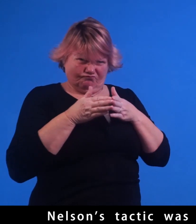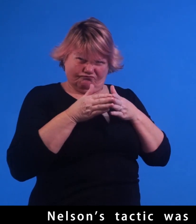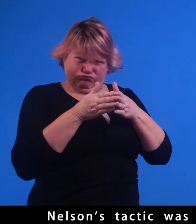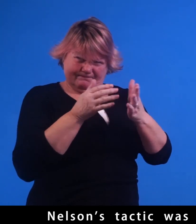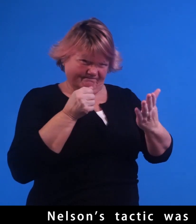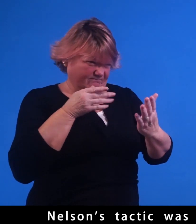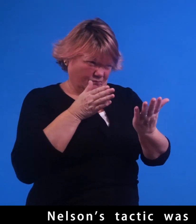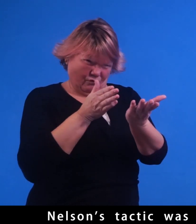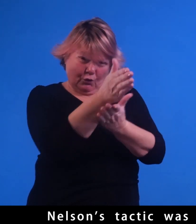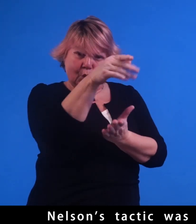line.